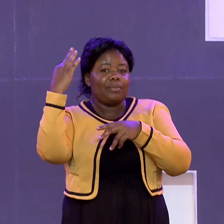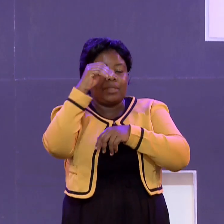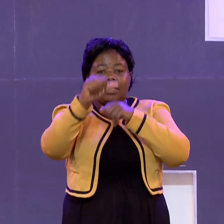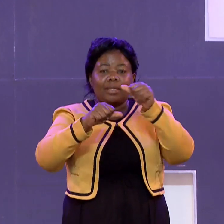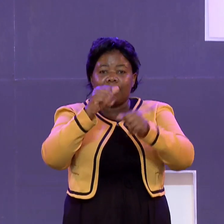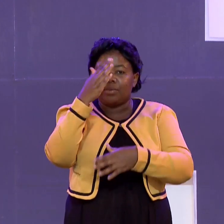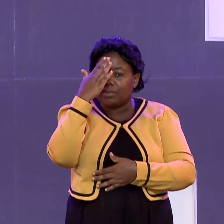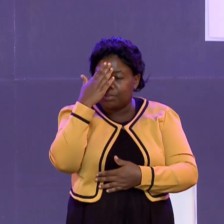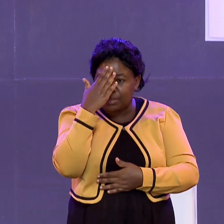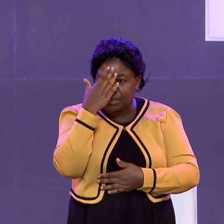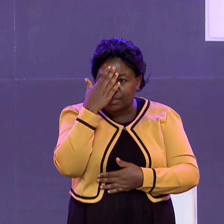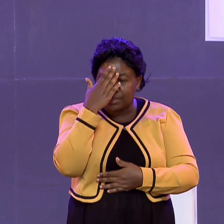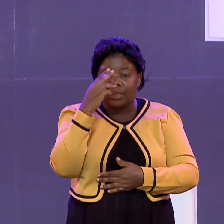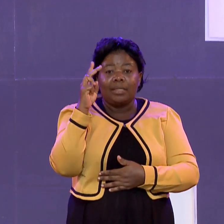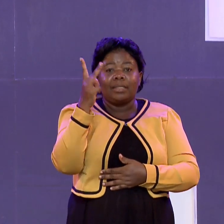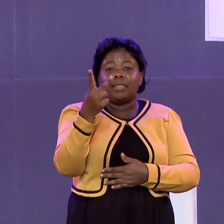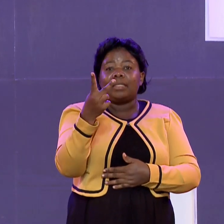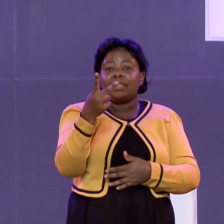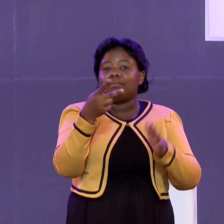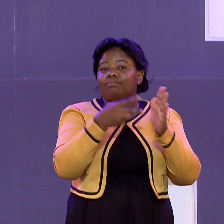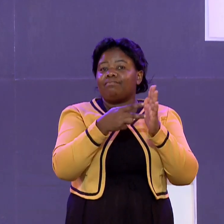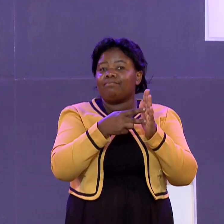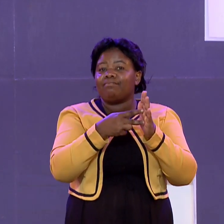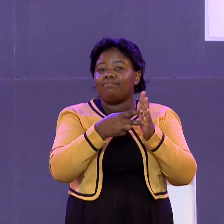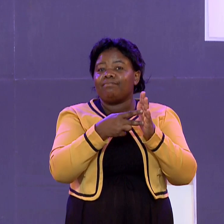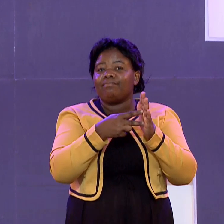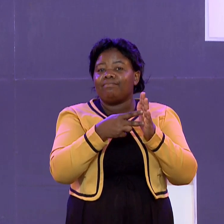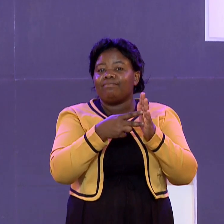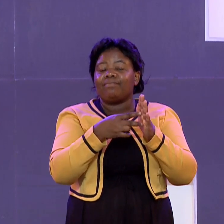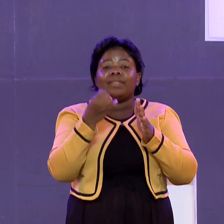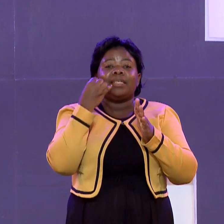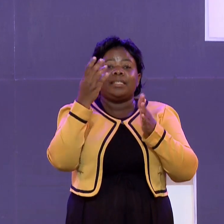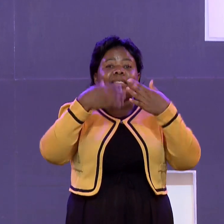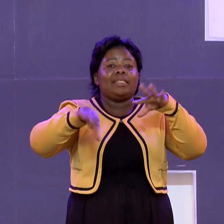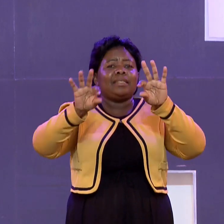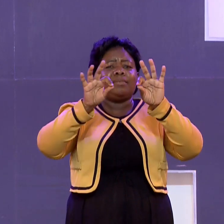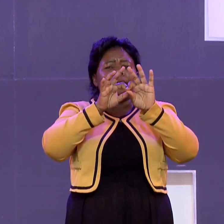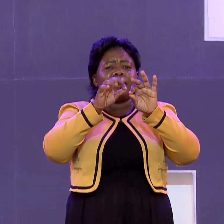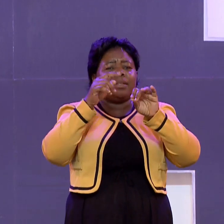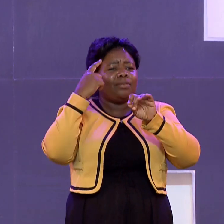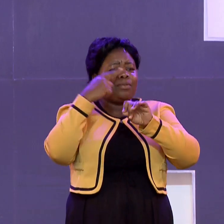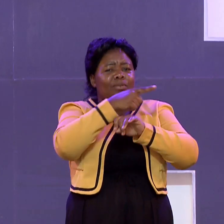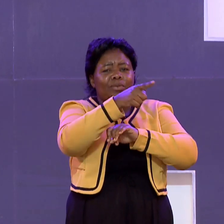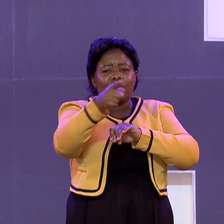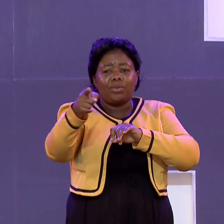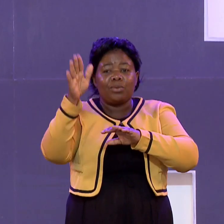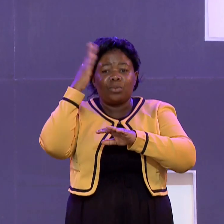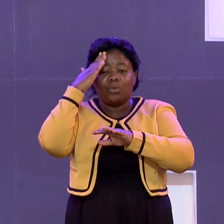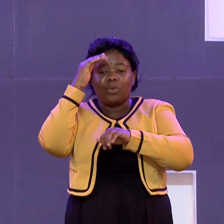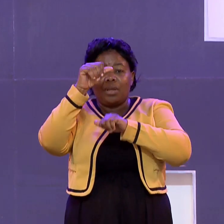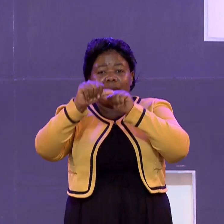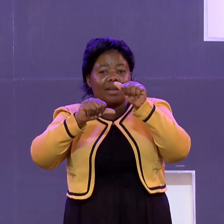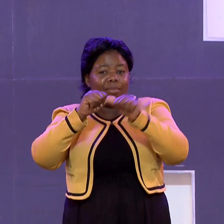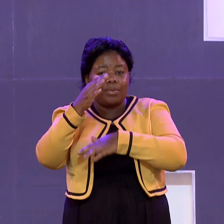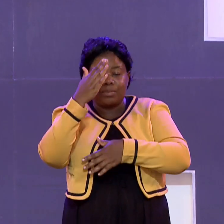buno obwobwetowaze. Secondly, is it important for someone to know about this message as well? Ekyo kubiri kyamugaso